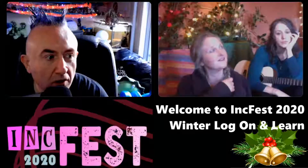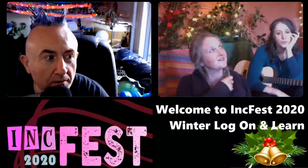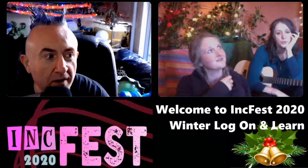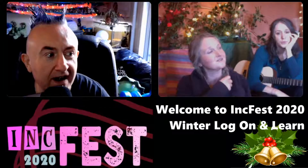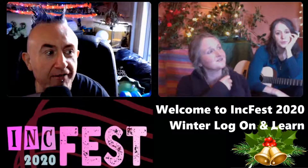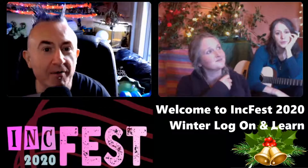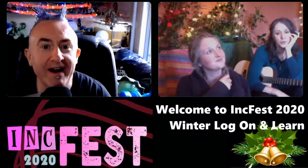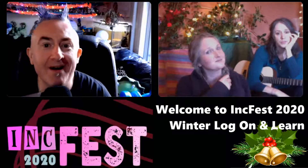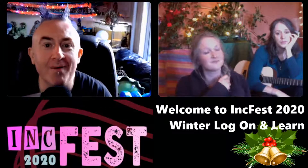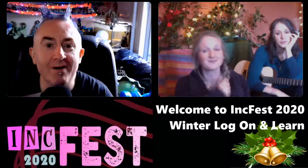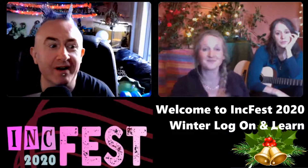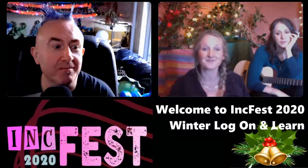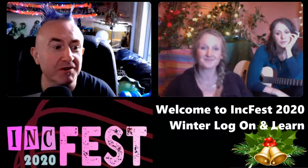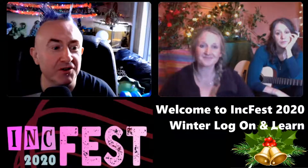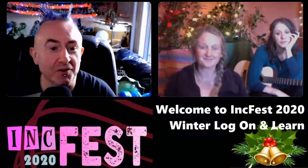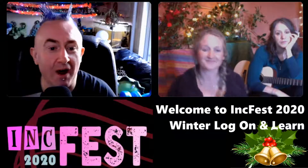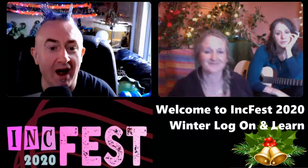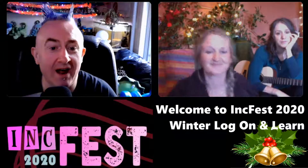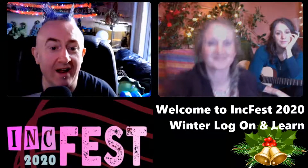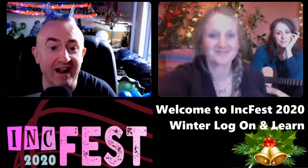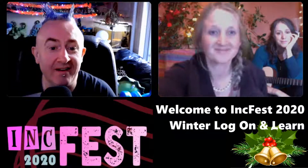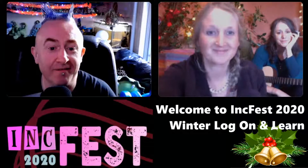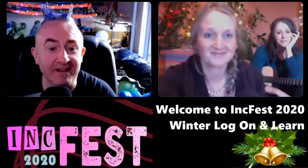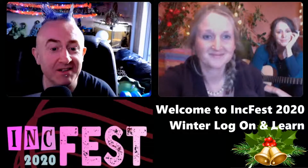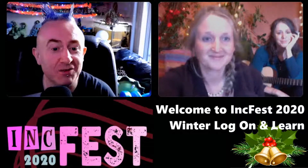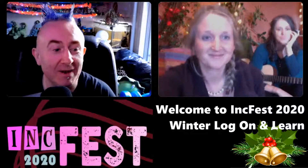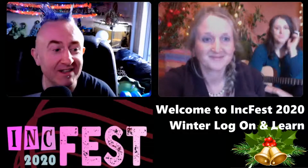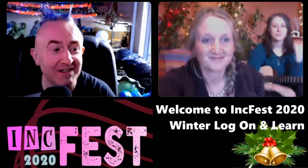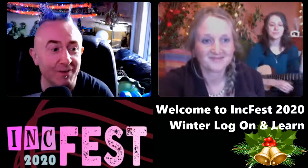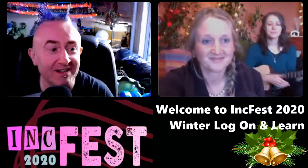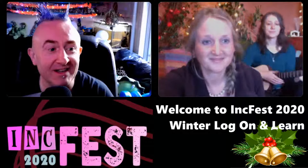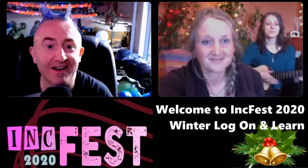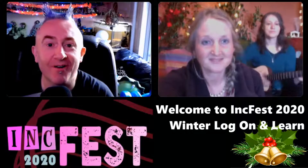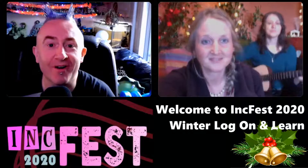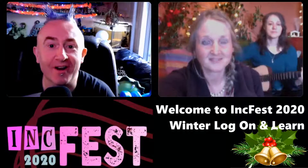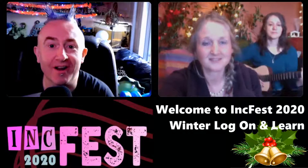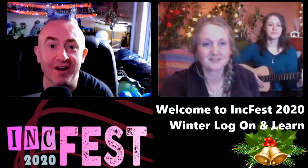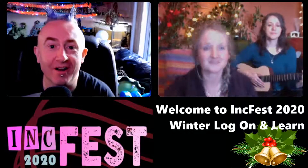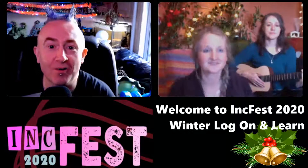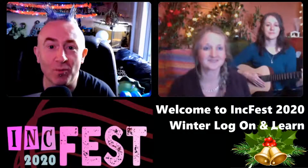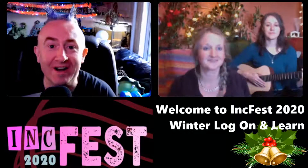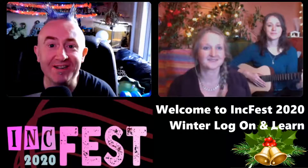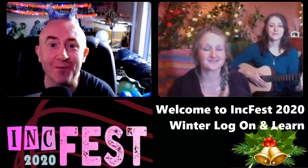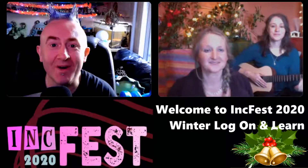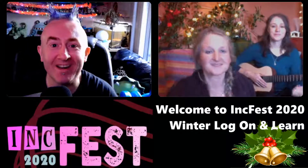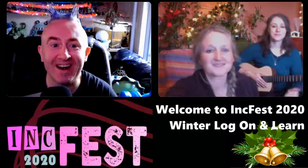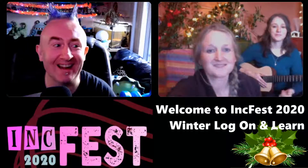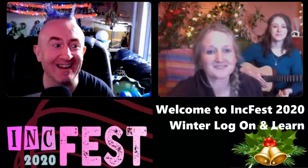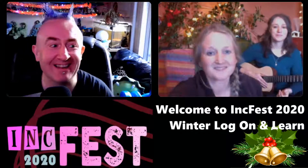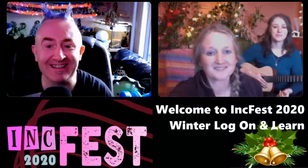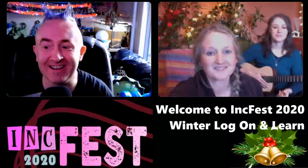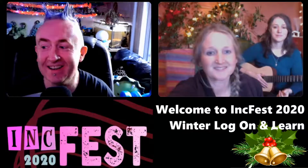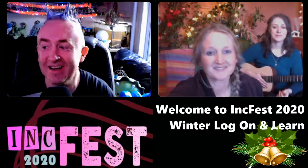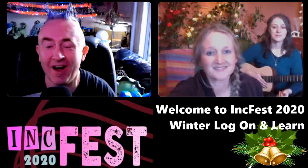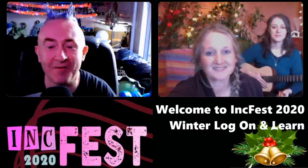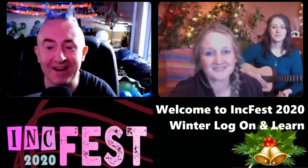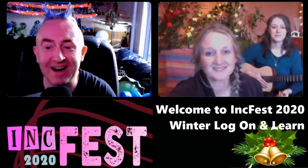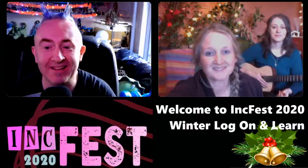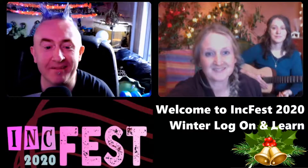Good morning, everybody, and welcome to Inkfest 2020 Log On and Learn Winter Wonderland Edition. I'm really glad that you've been